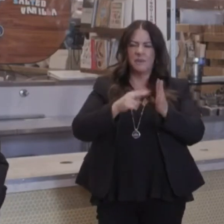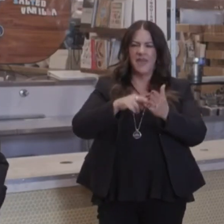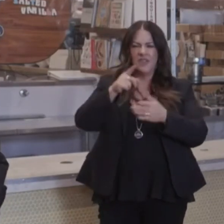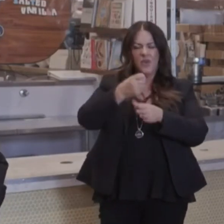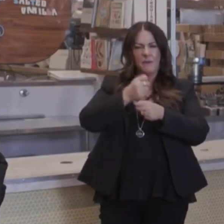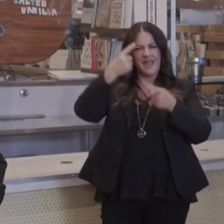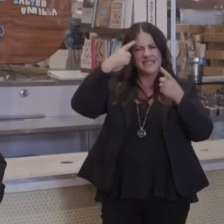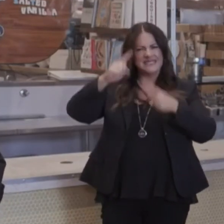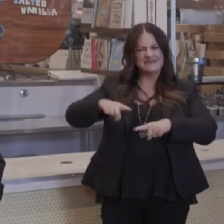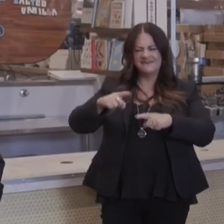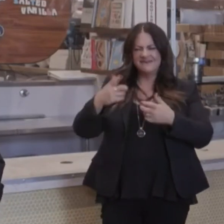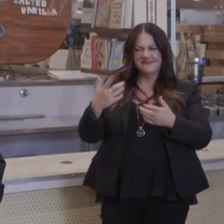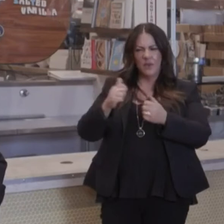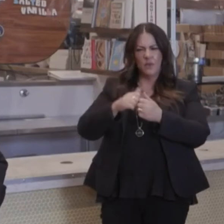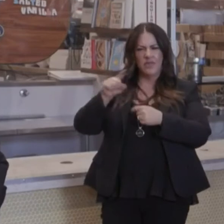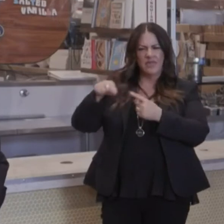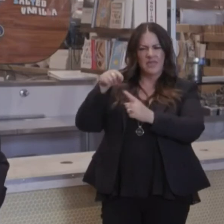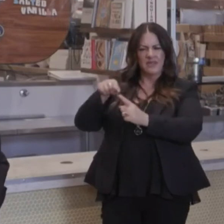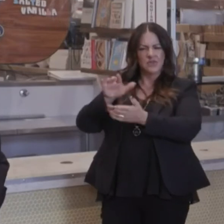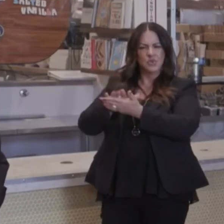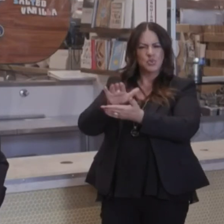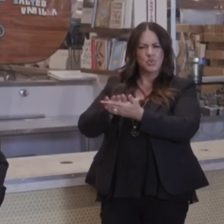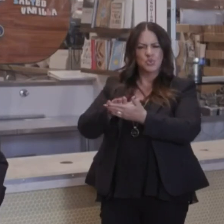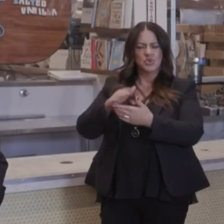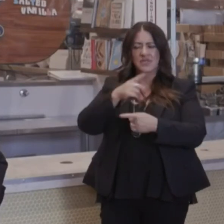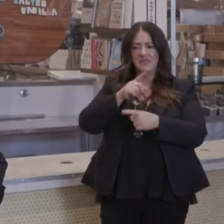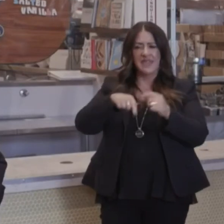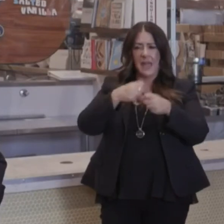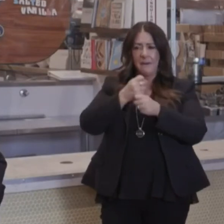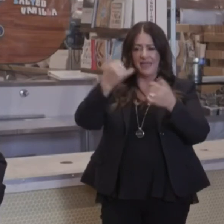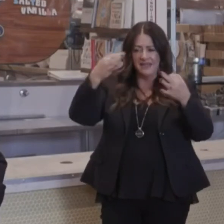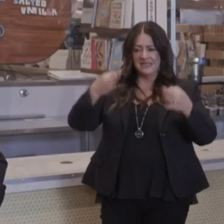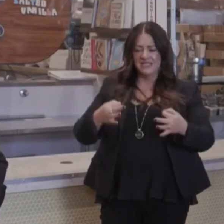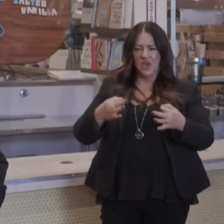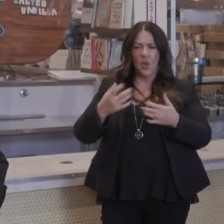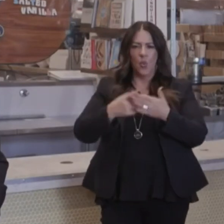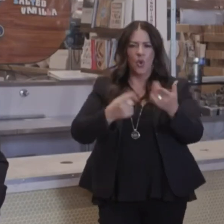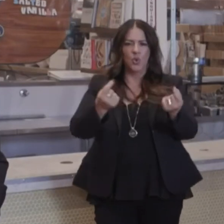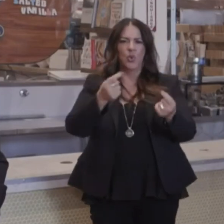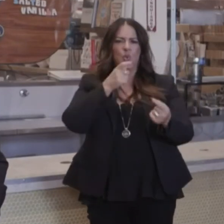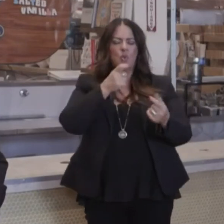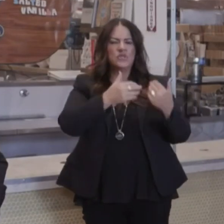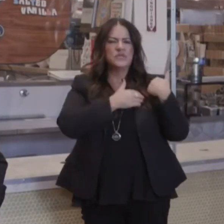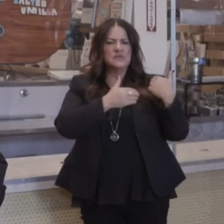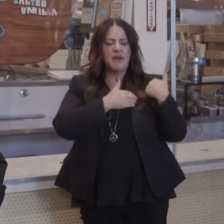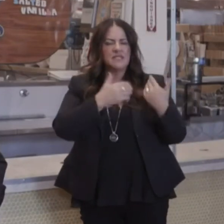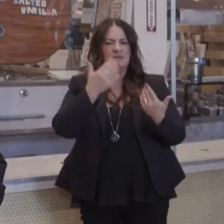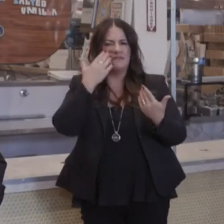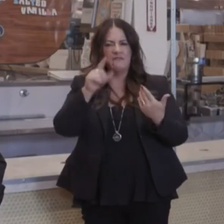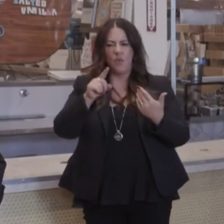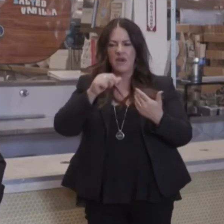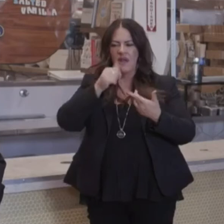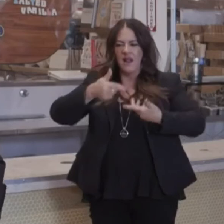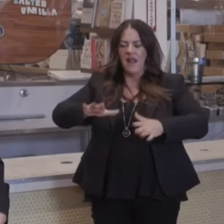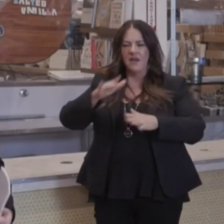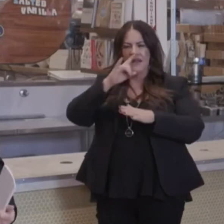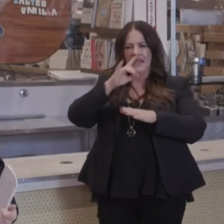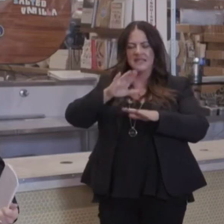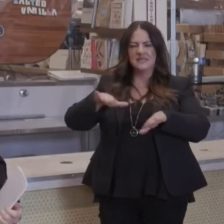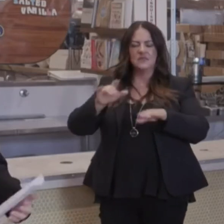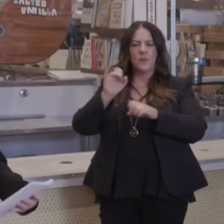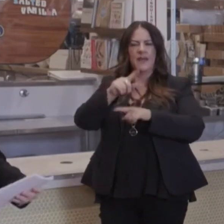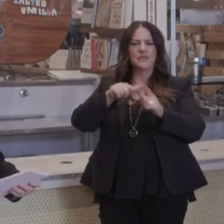deal on schools and kids don't return this year, who should Californians hold responsible for that? So a lot of schools are opening. We